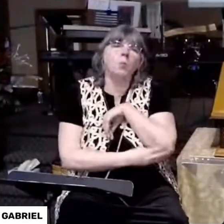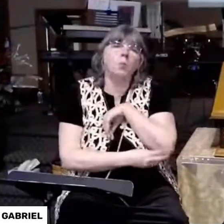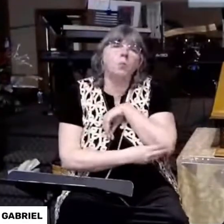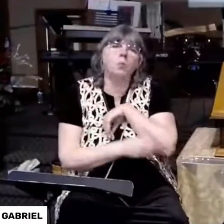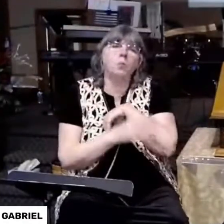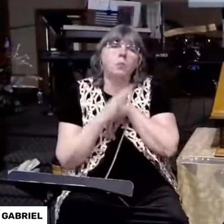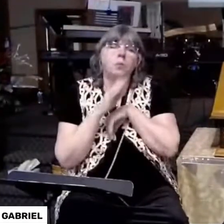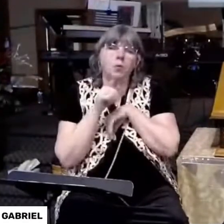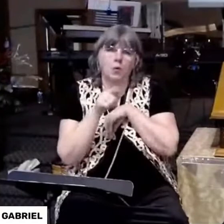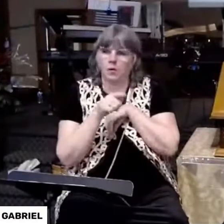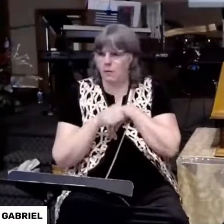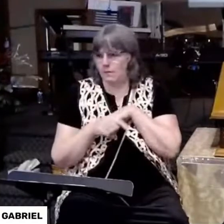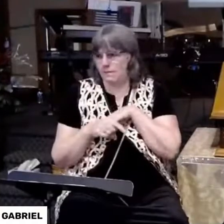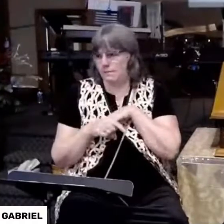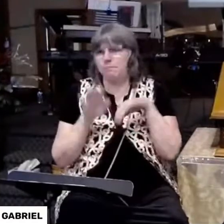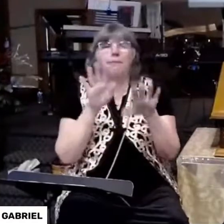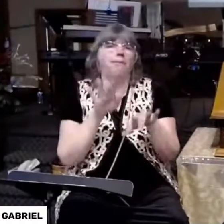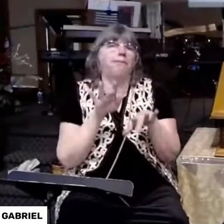Yes, Yeshua.